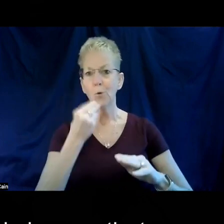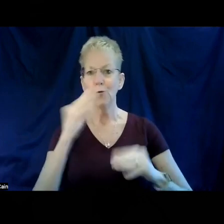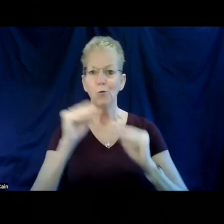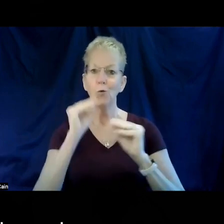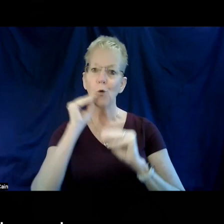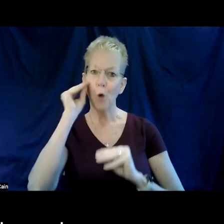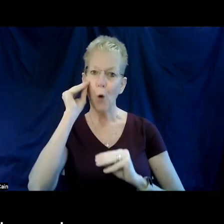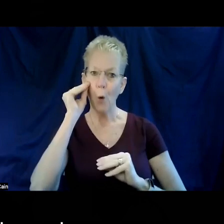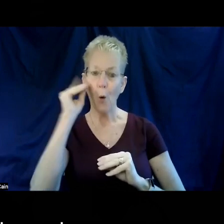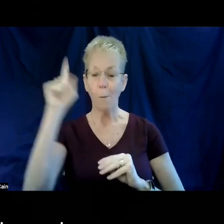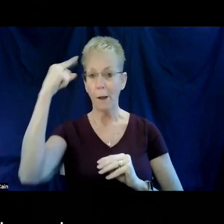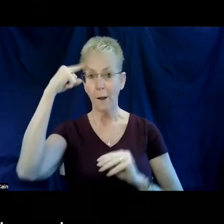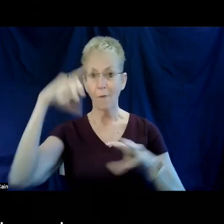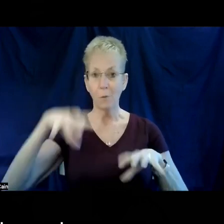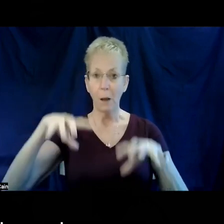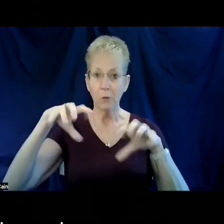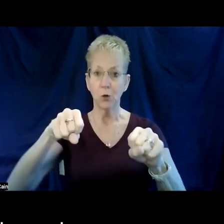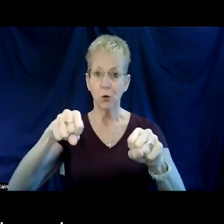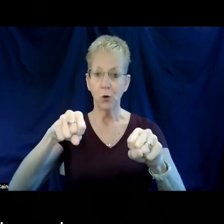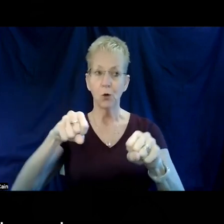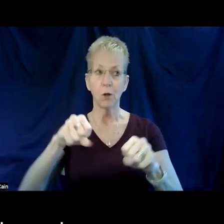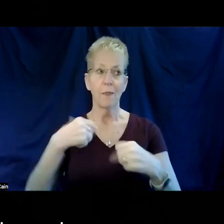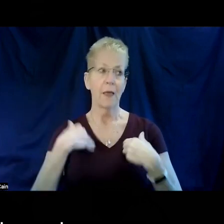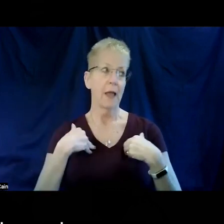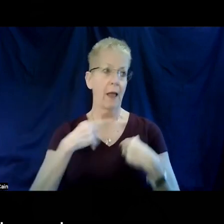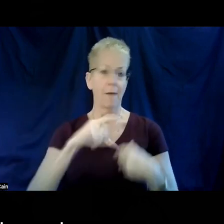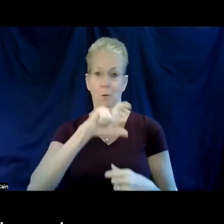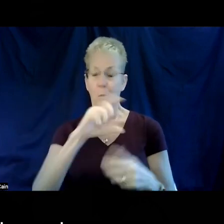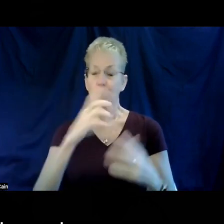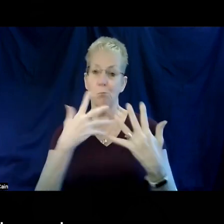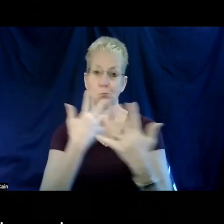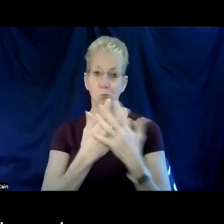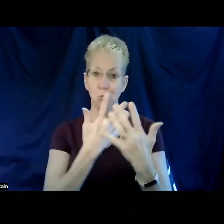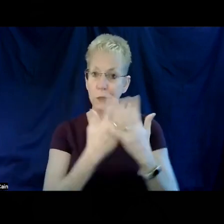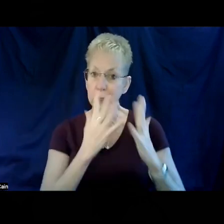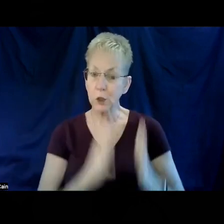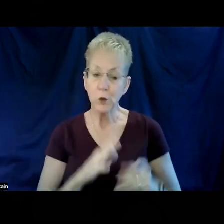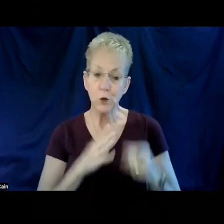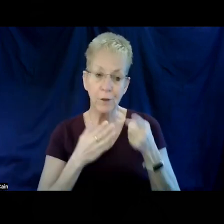took over. And they have high value prisoners there and a lot of these